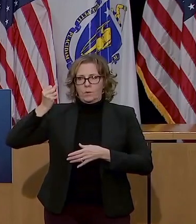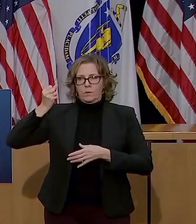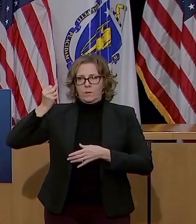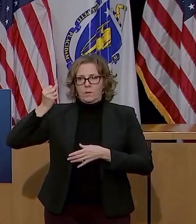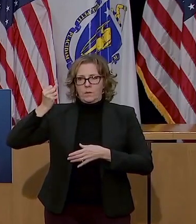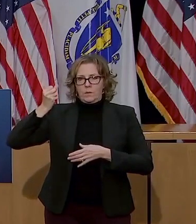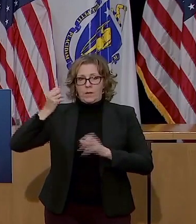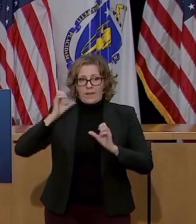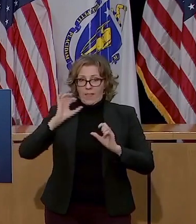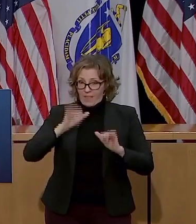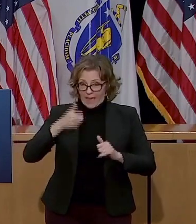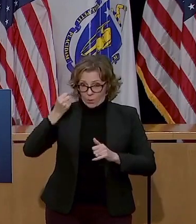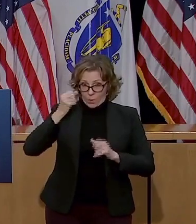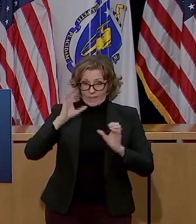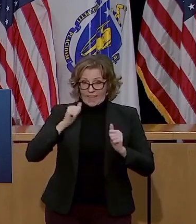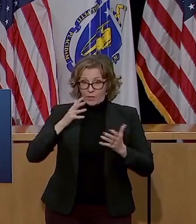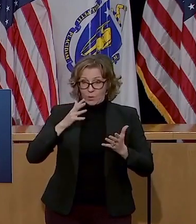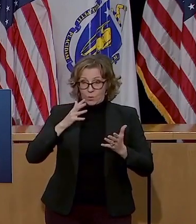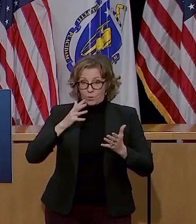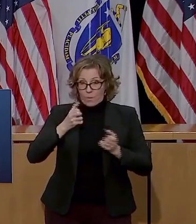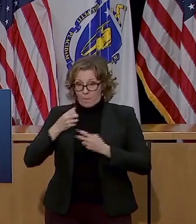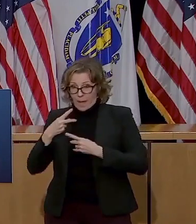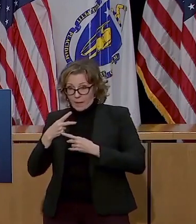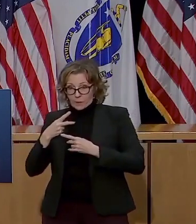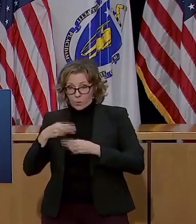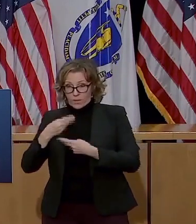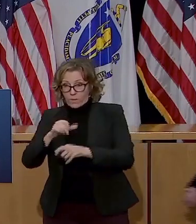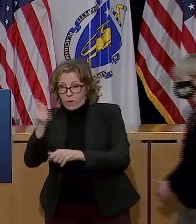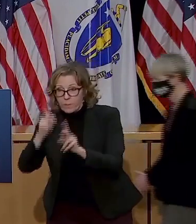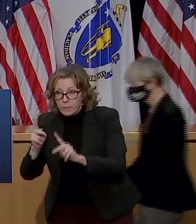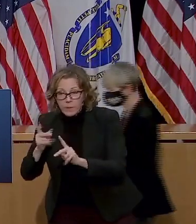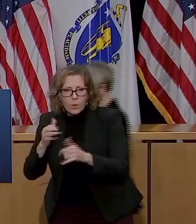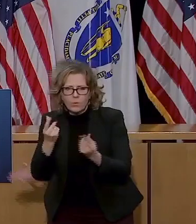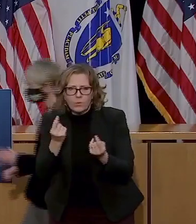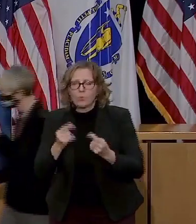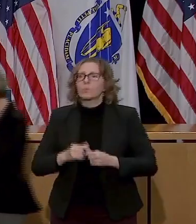back? Can you send it to someone? Well, that's what. Why don't you speak to that?